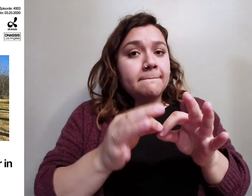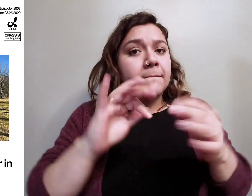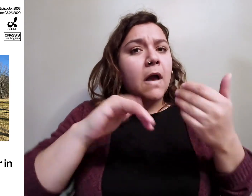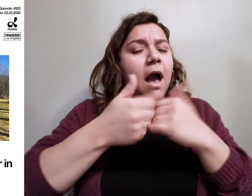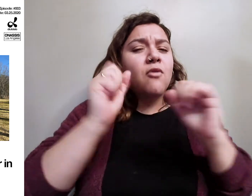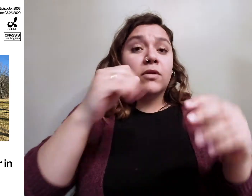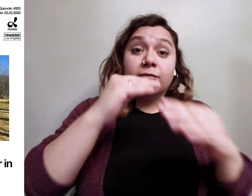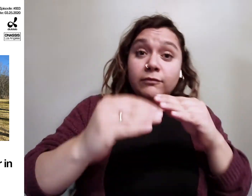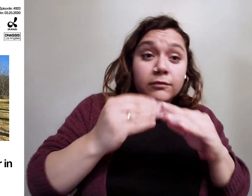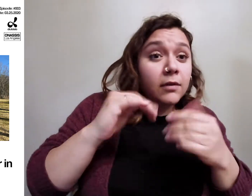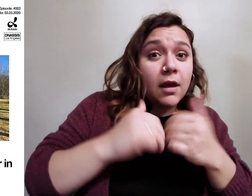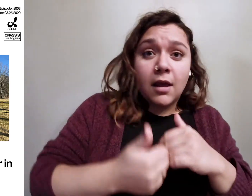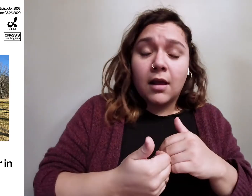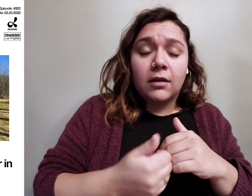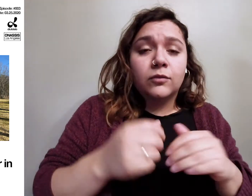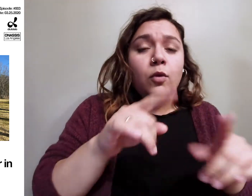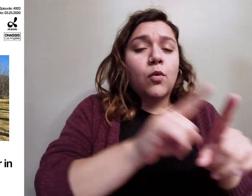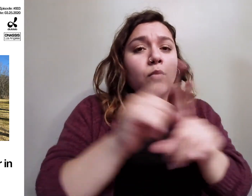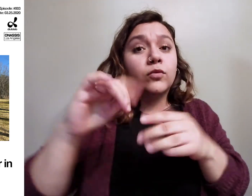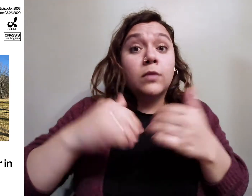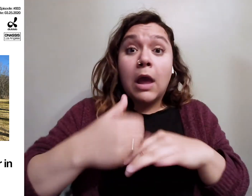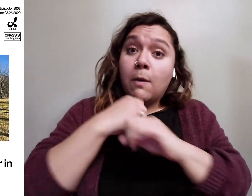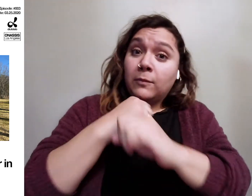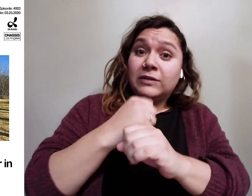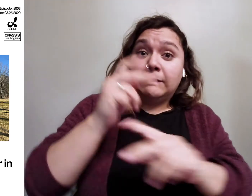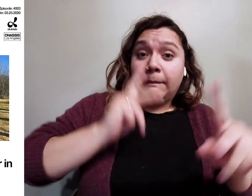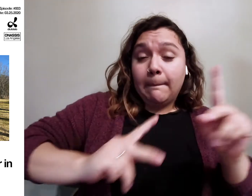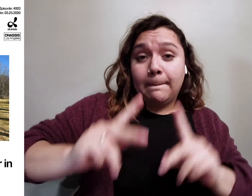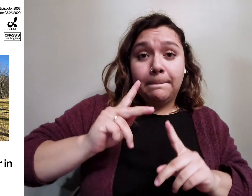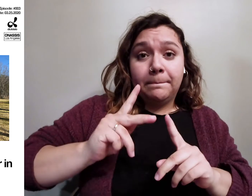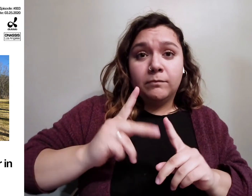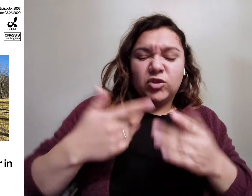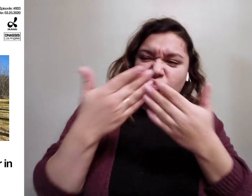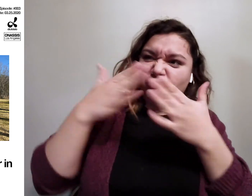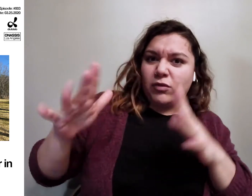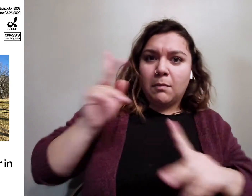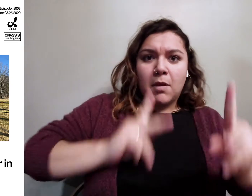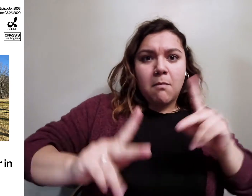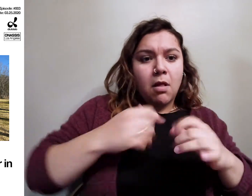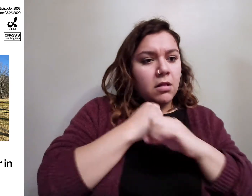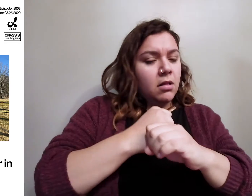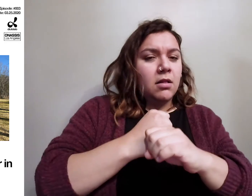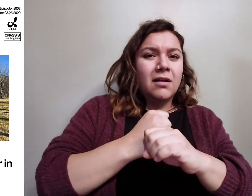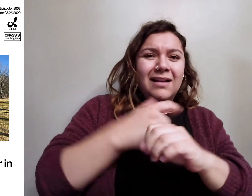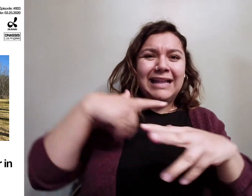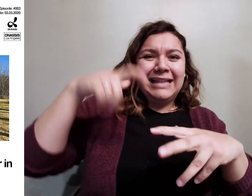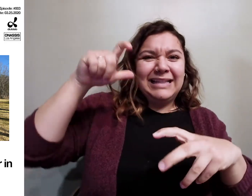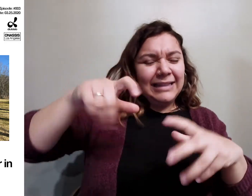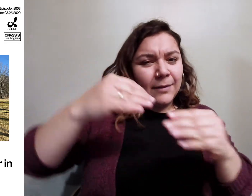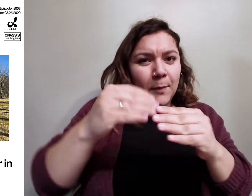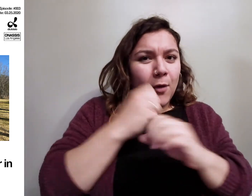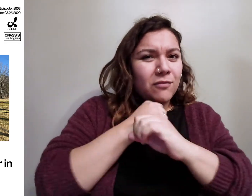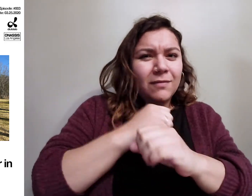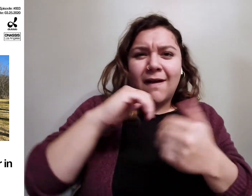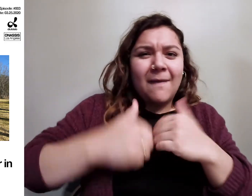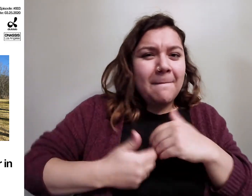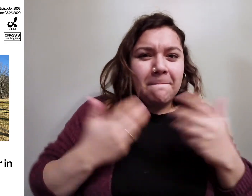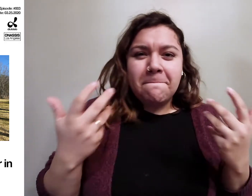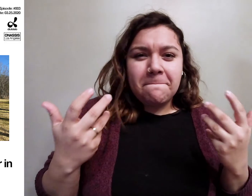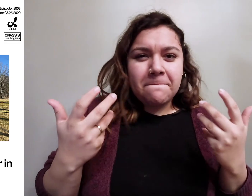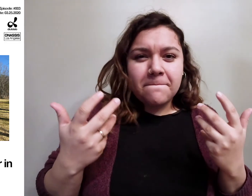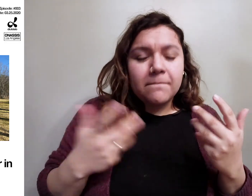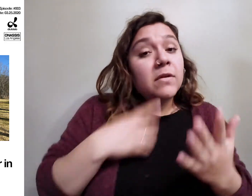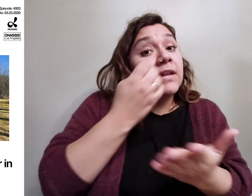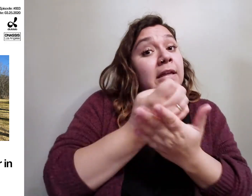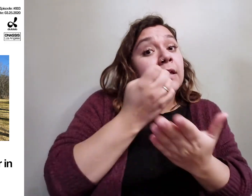how do we repair, and also how do we protect people in general who need more protection in